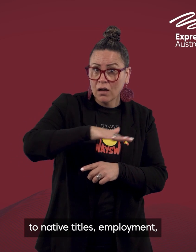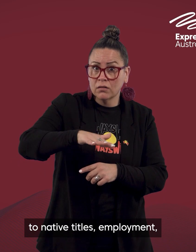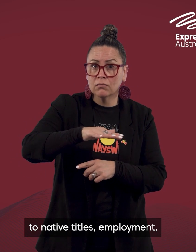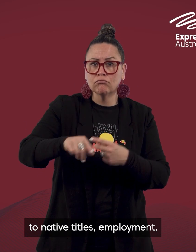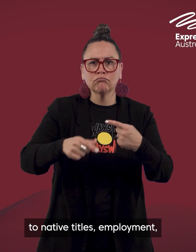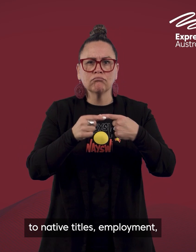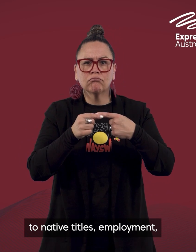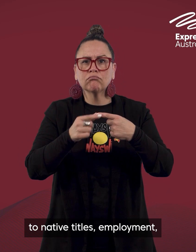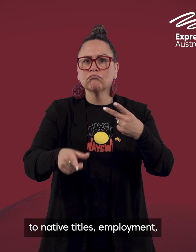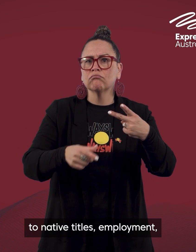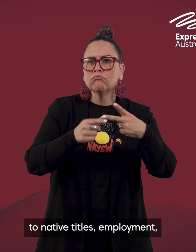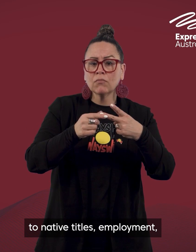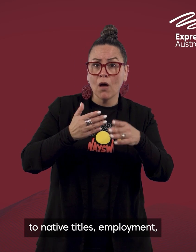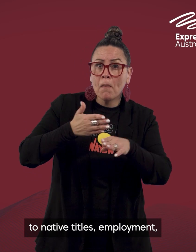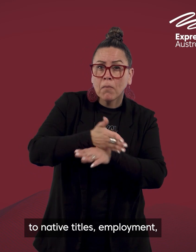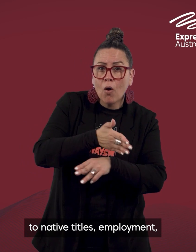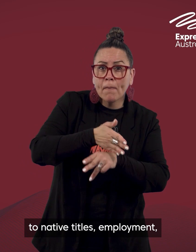title, employment,